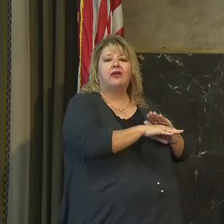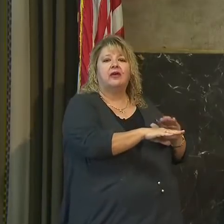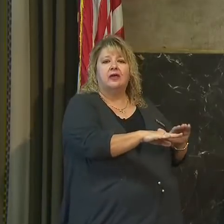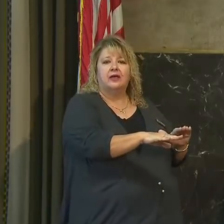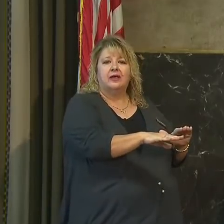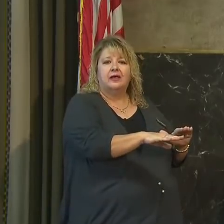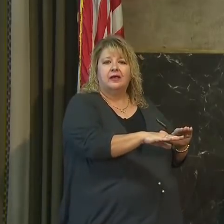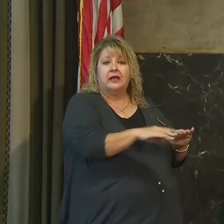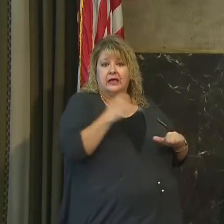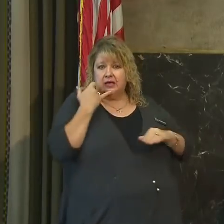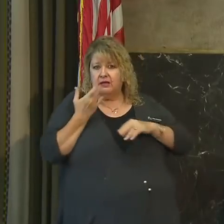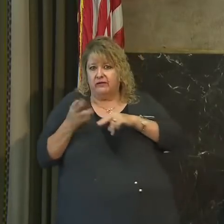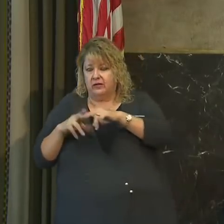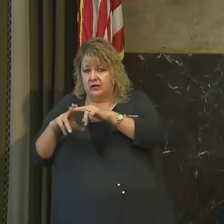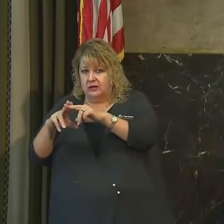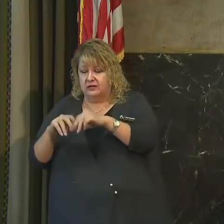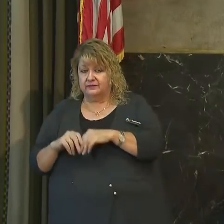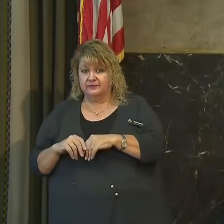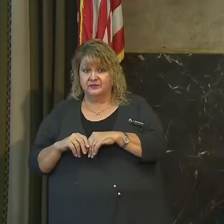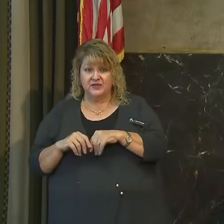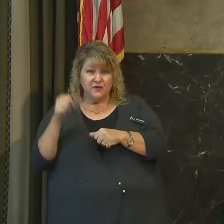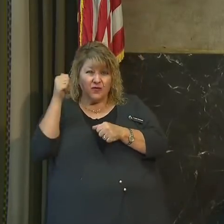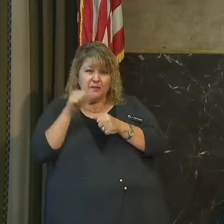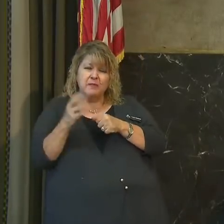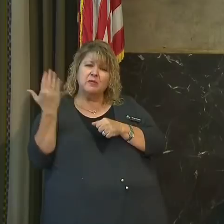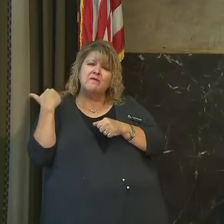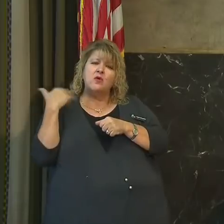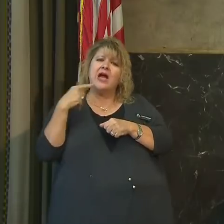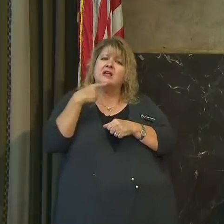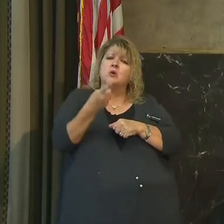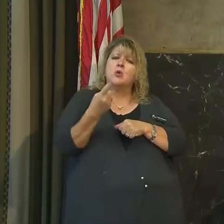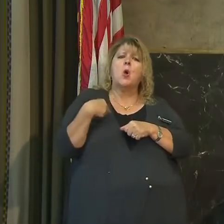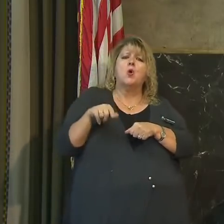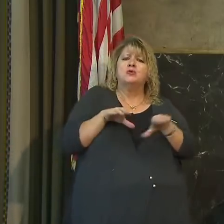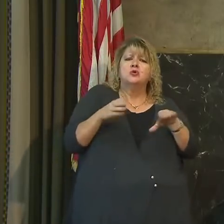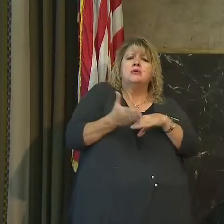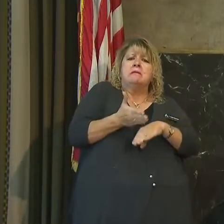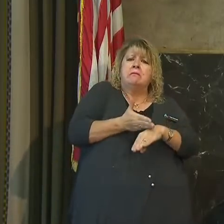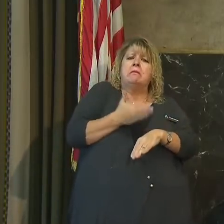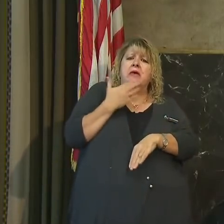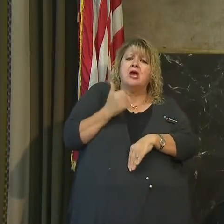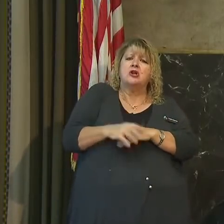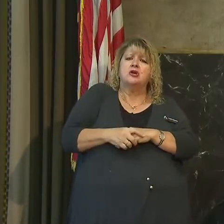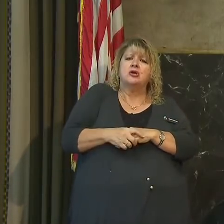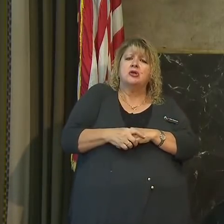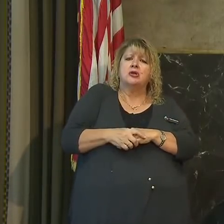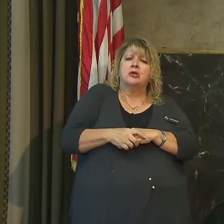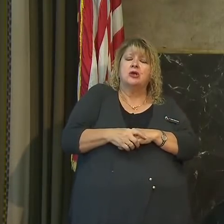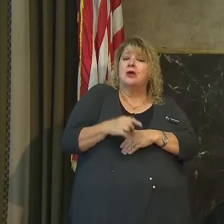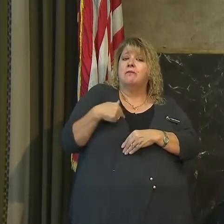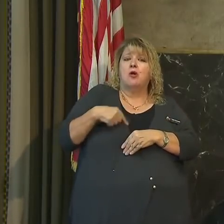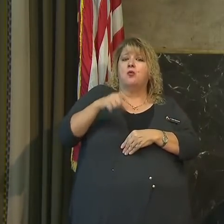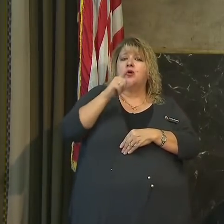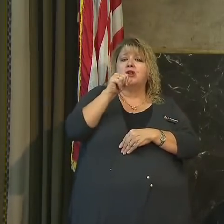better, we were not yet on a one-way road away from the pandemic.